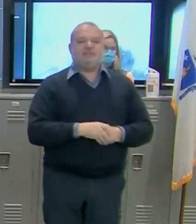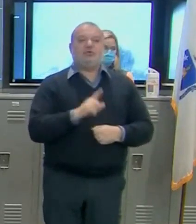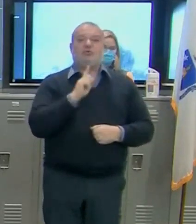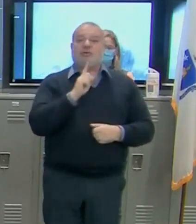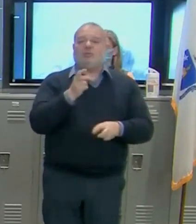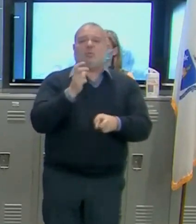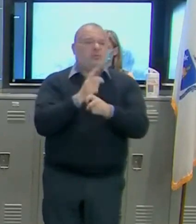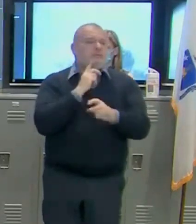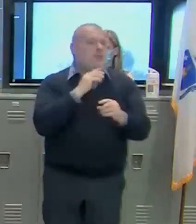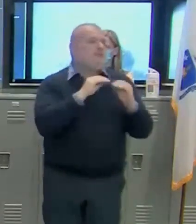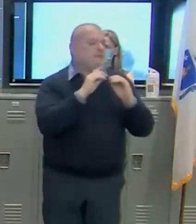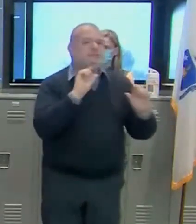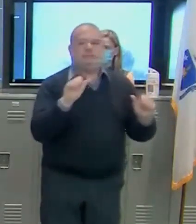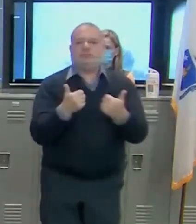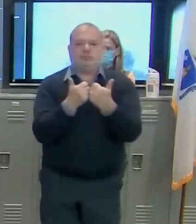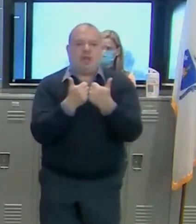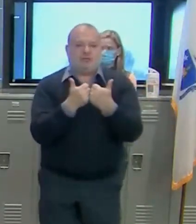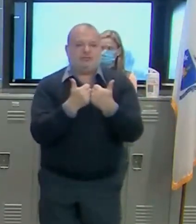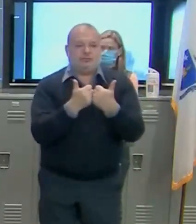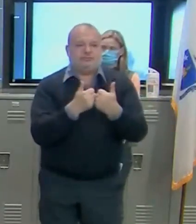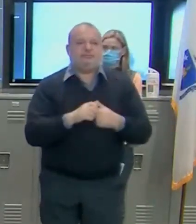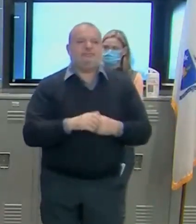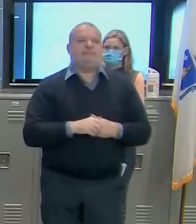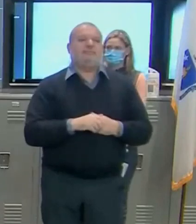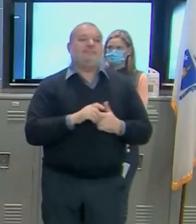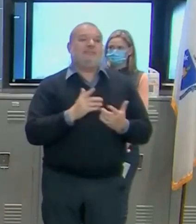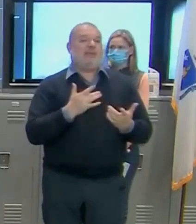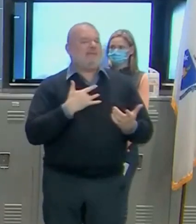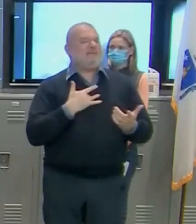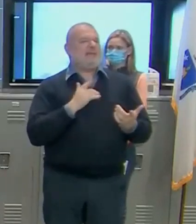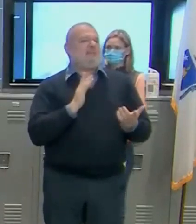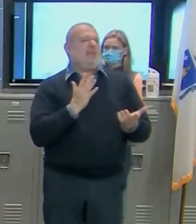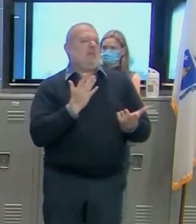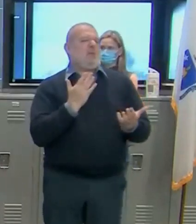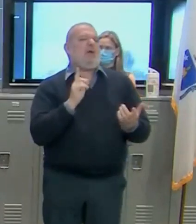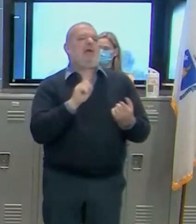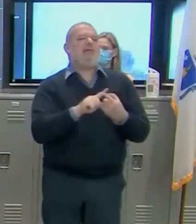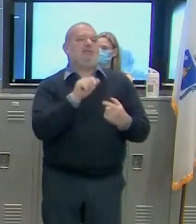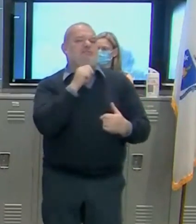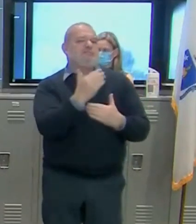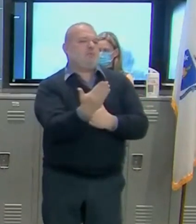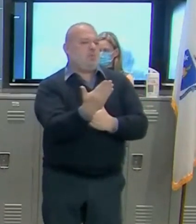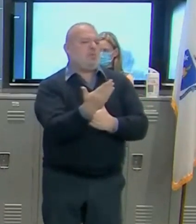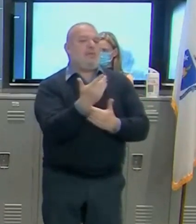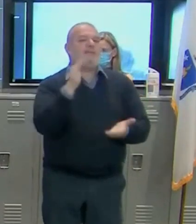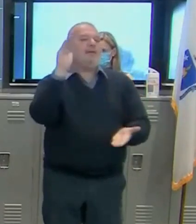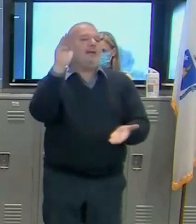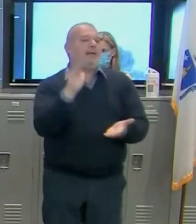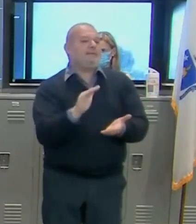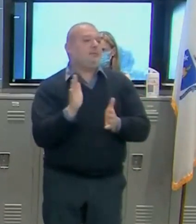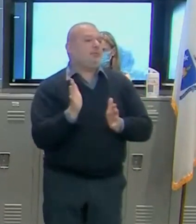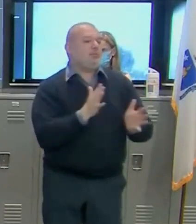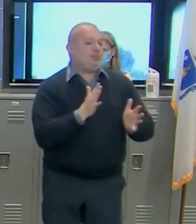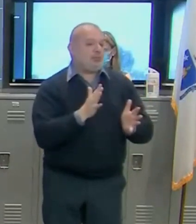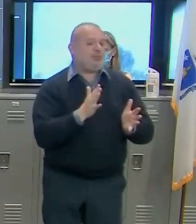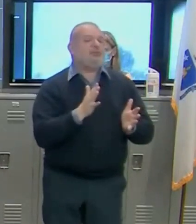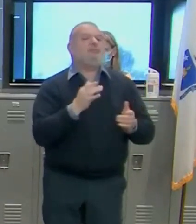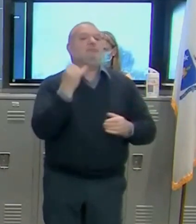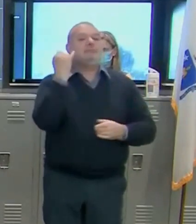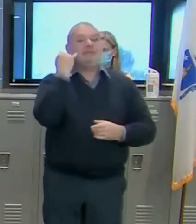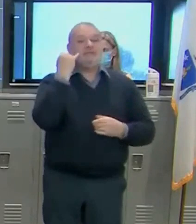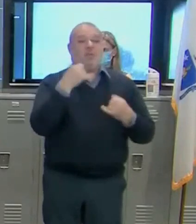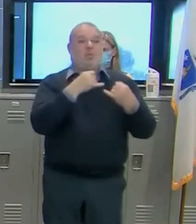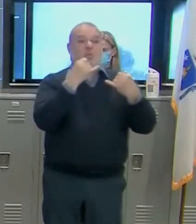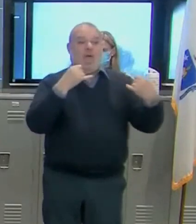morning. Chances are most of the down lines will not be fixed until sometime tomorrow as well. And we ask people to be patient.